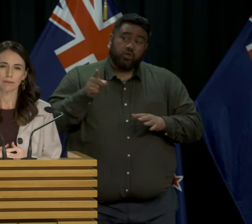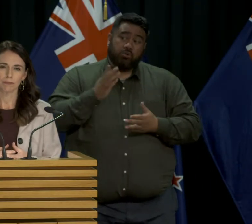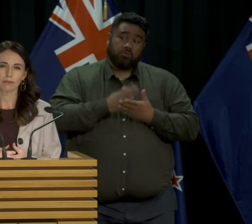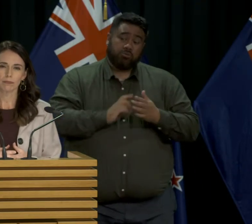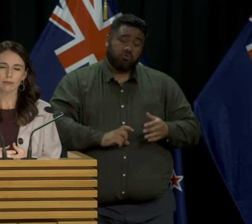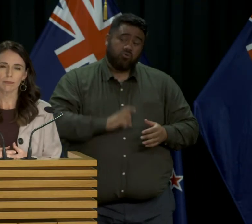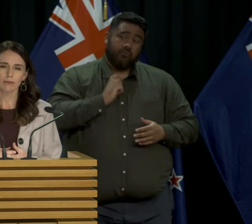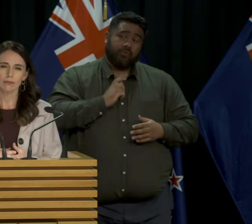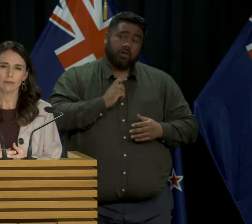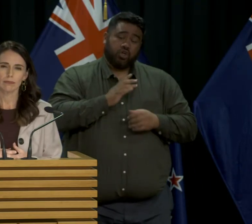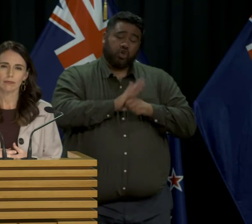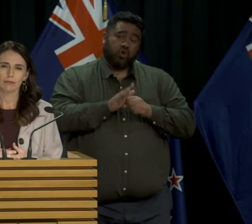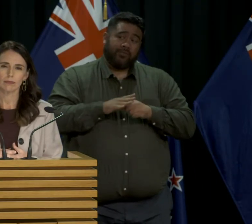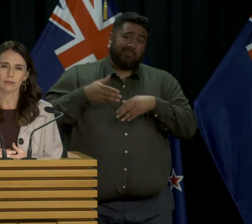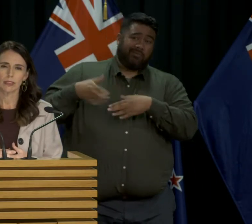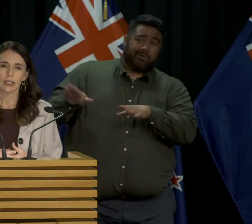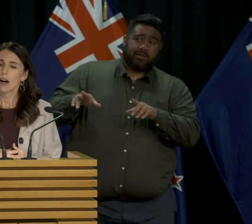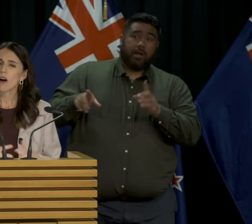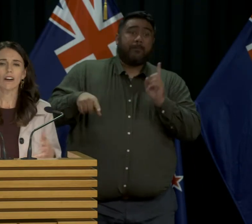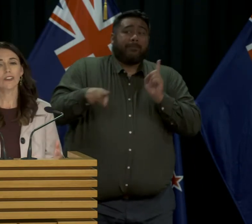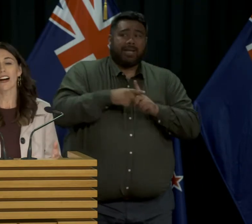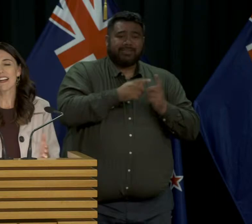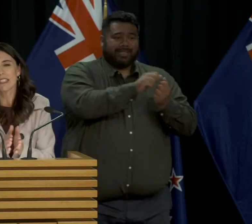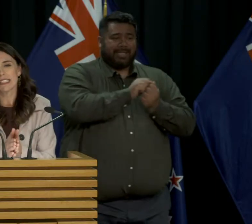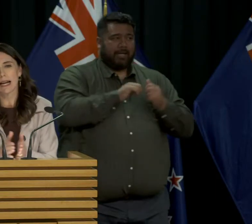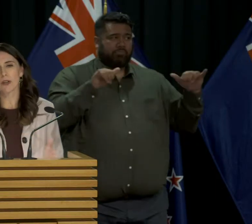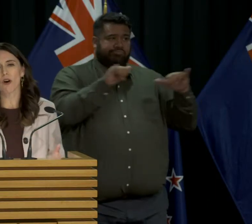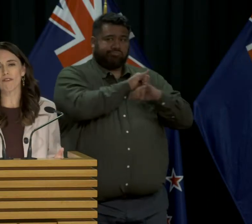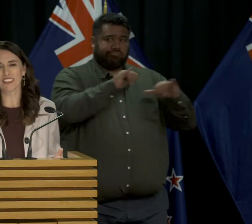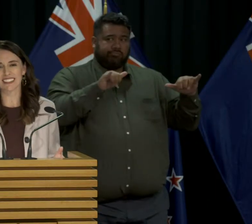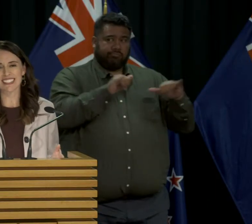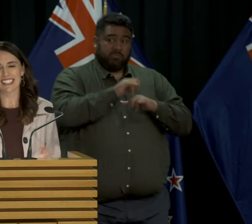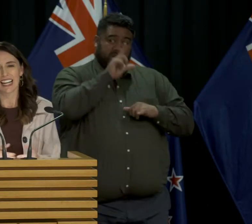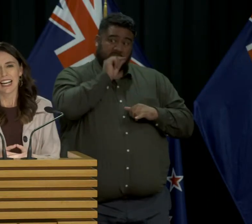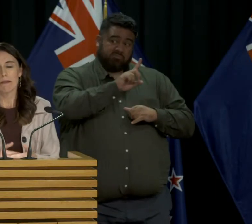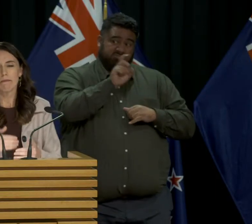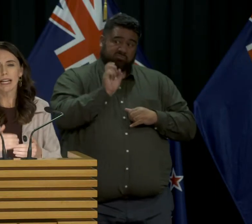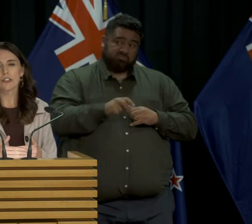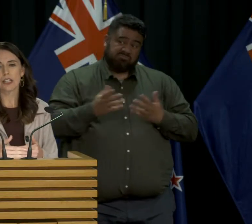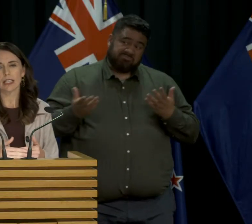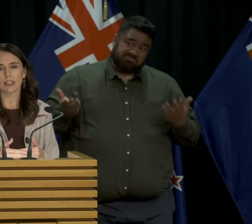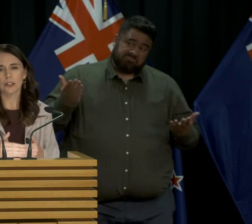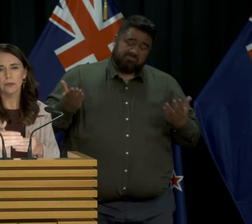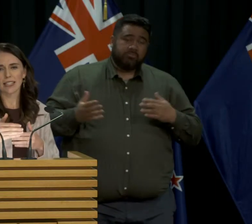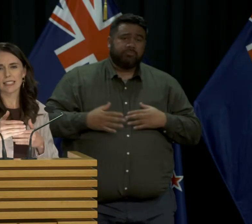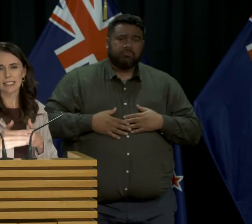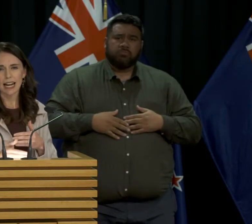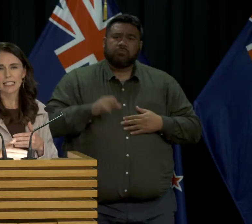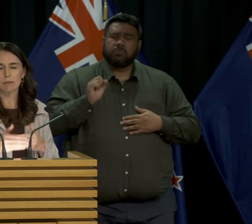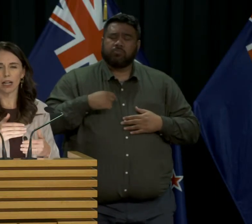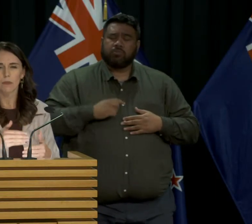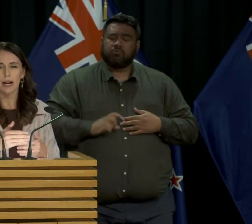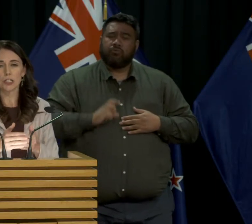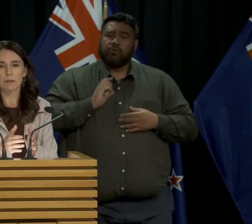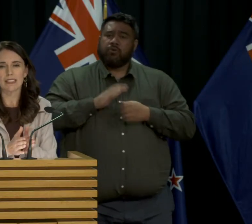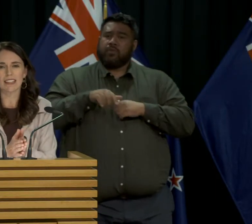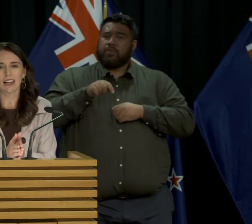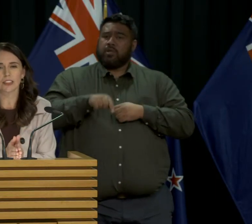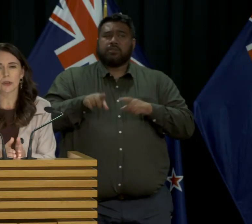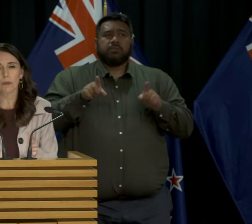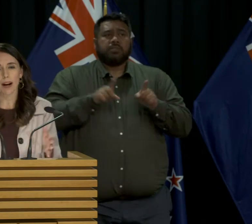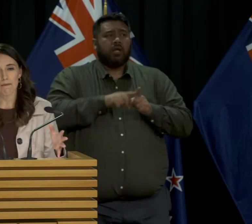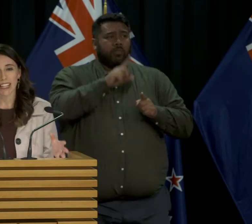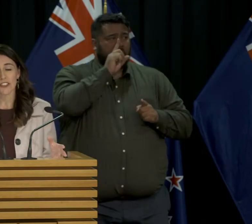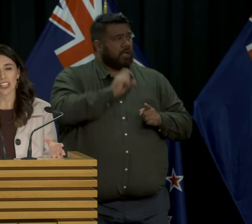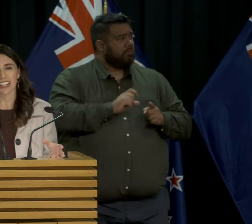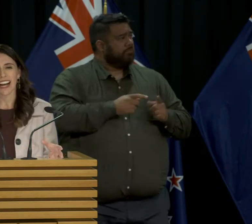out and still have that bubble with Australia? Oh, look, I have the same confidence in managing the trans-Tasman arrangements that